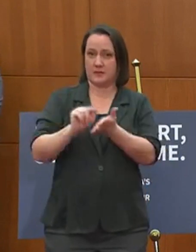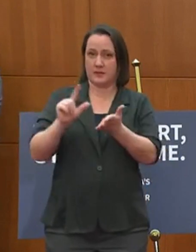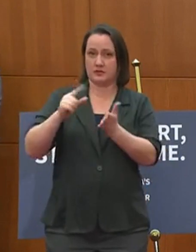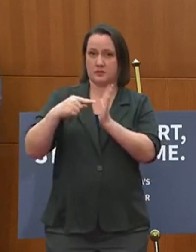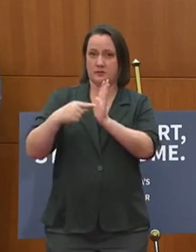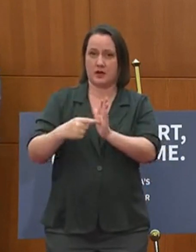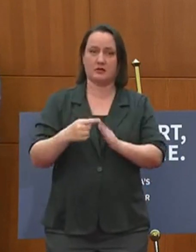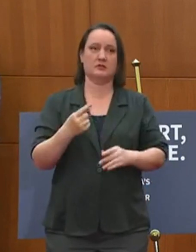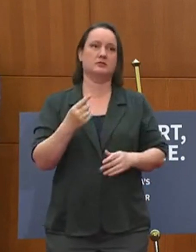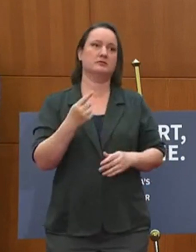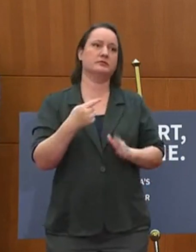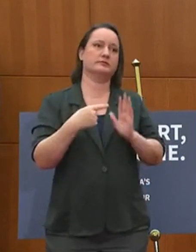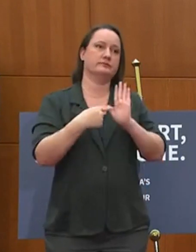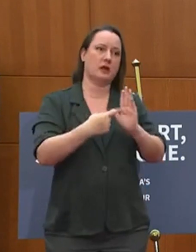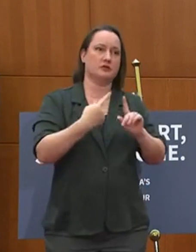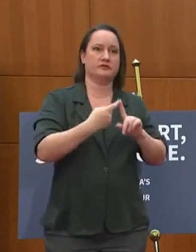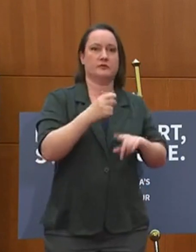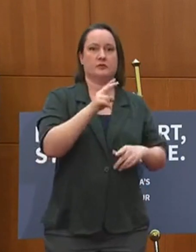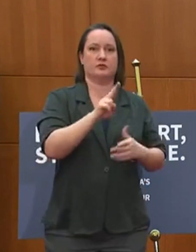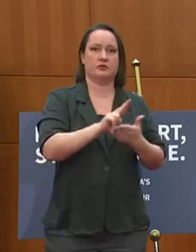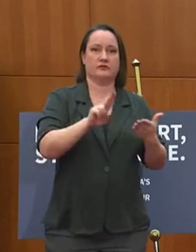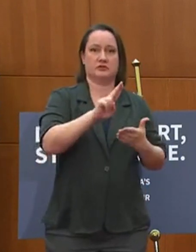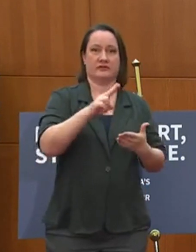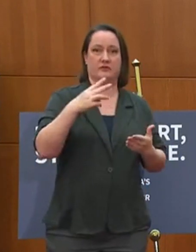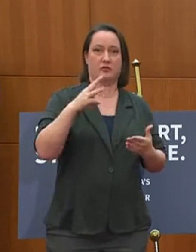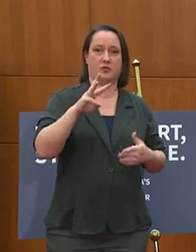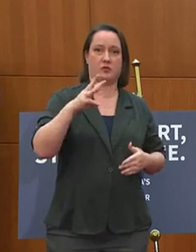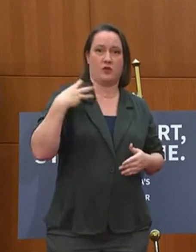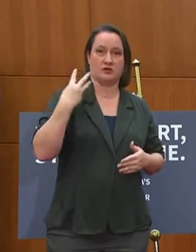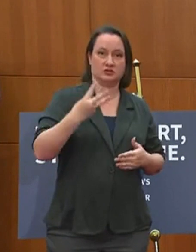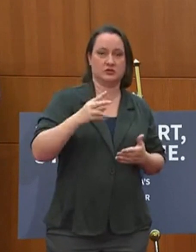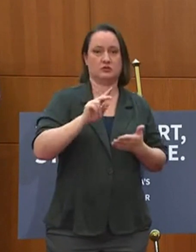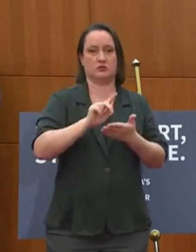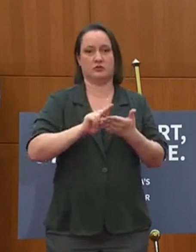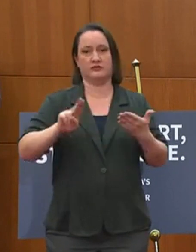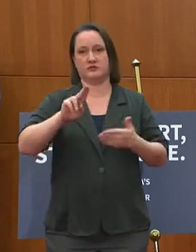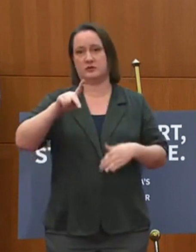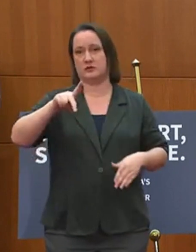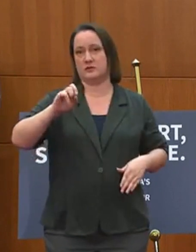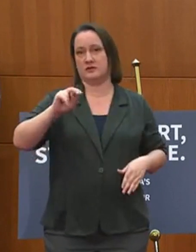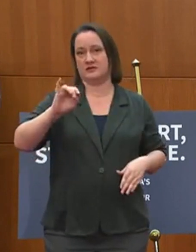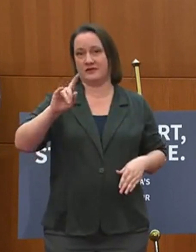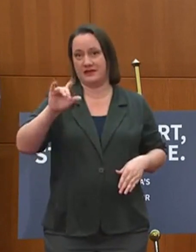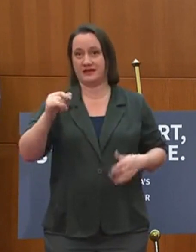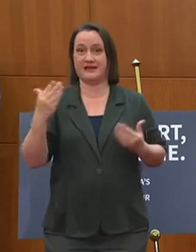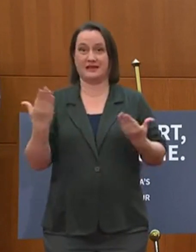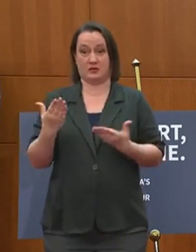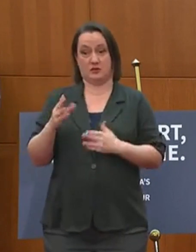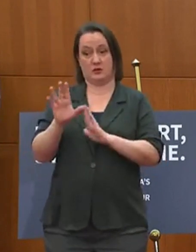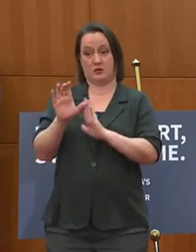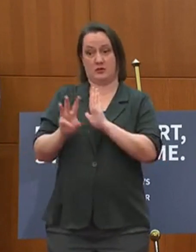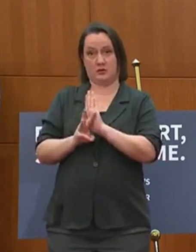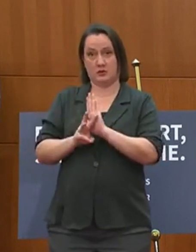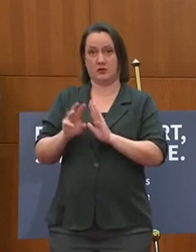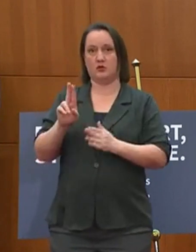from University of Pennsylvania. Here in the Commonwealth, the University of Virginia,